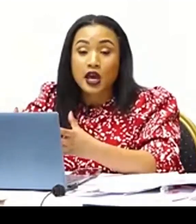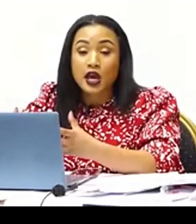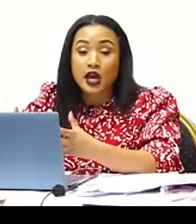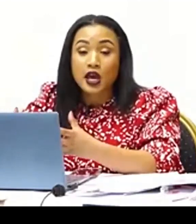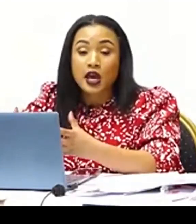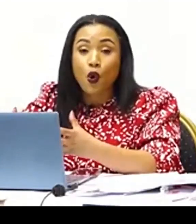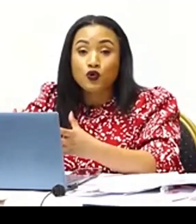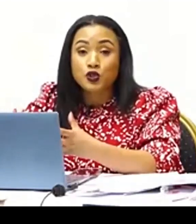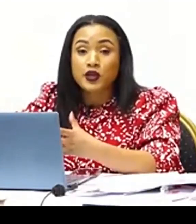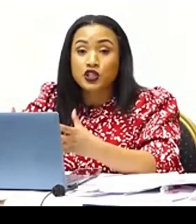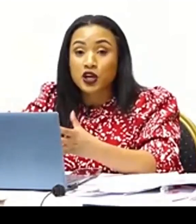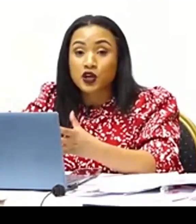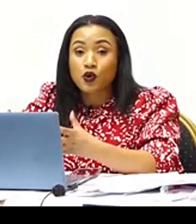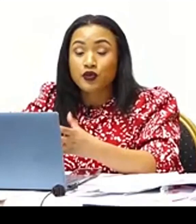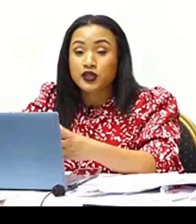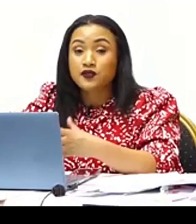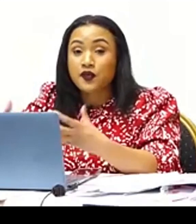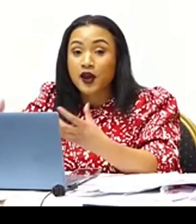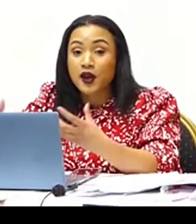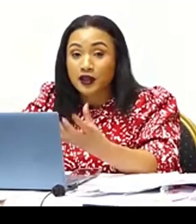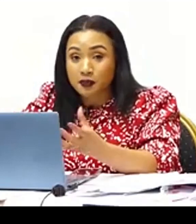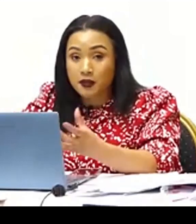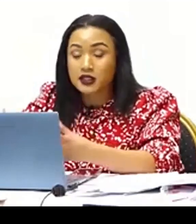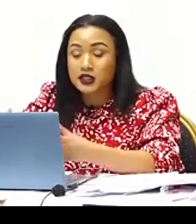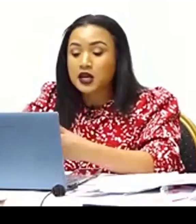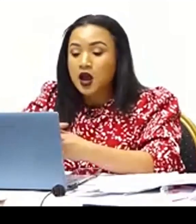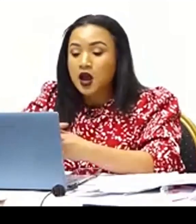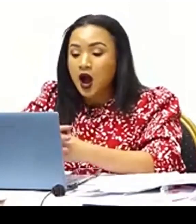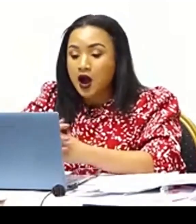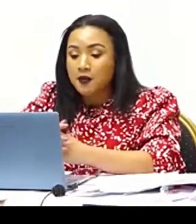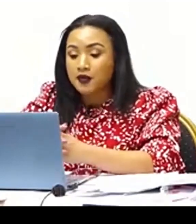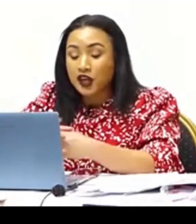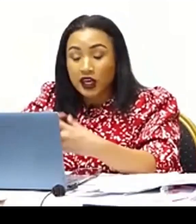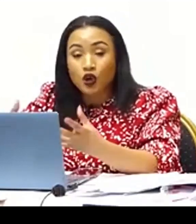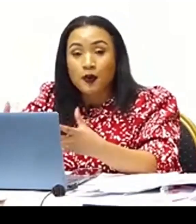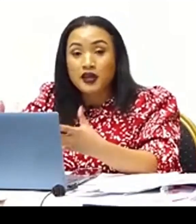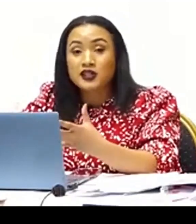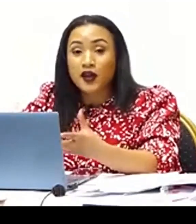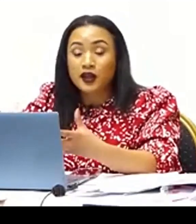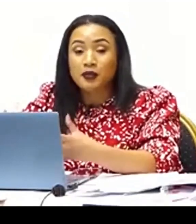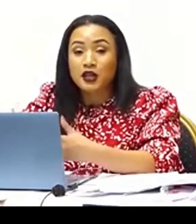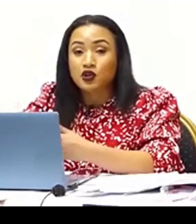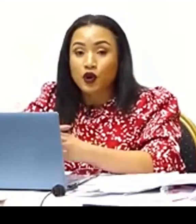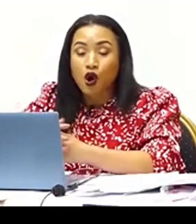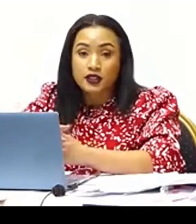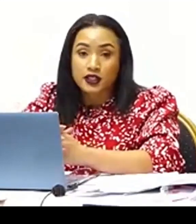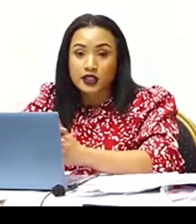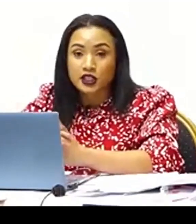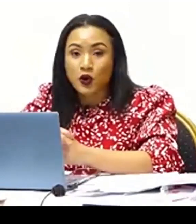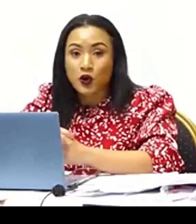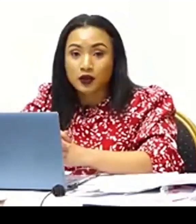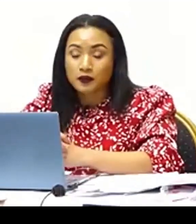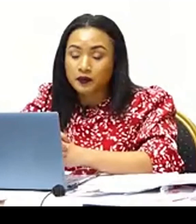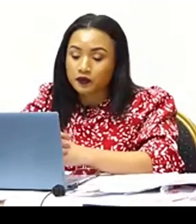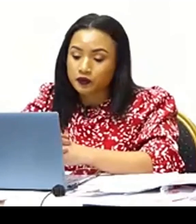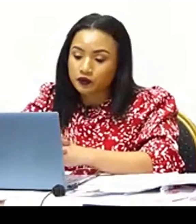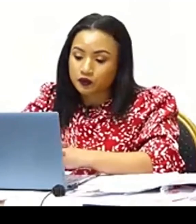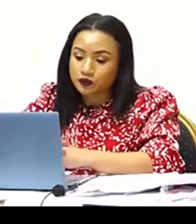crisis, and also in general, the development, the economic development of the continent as